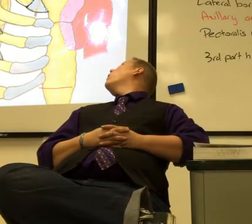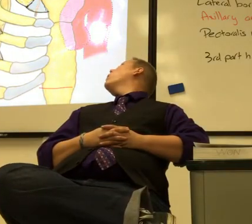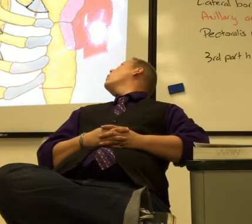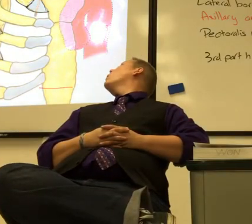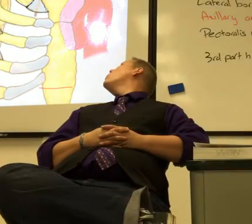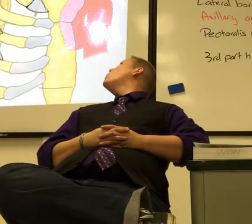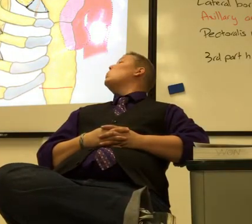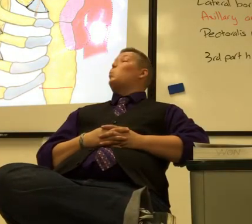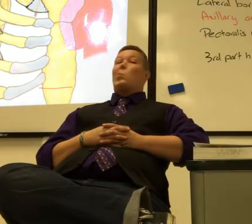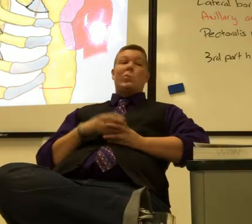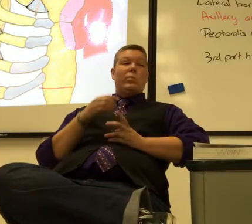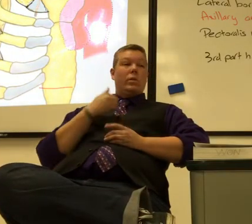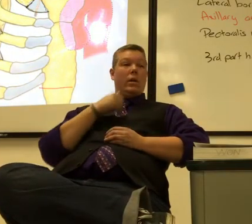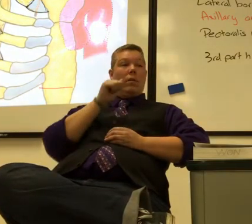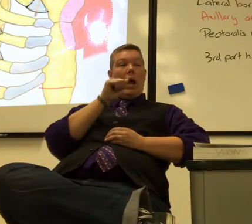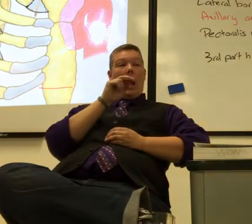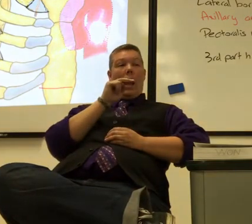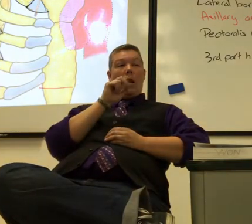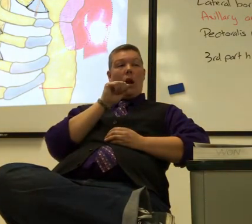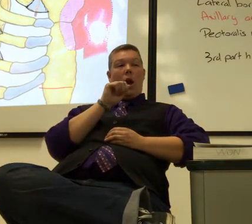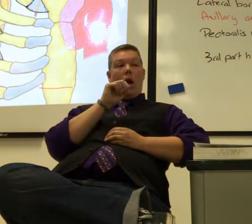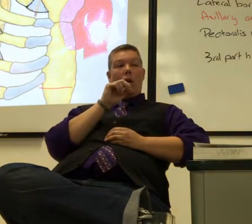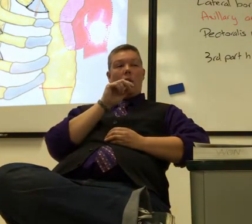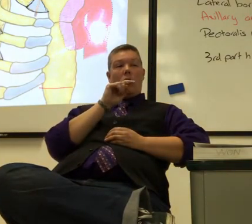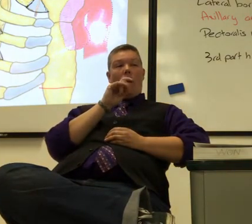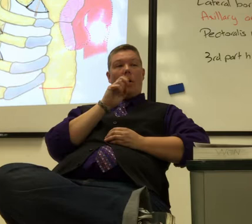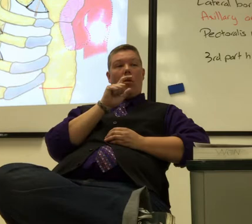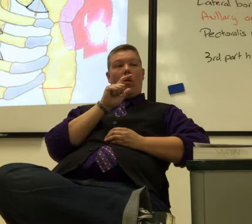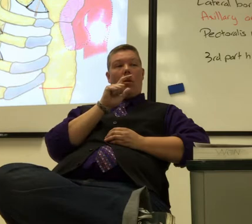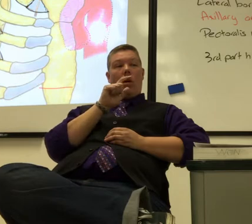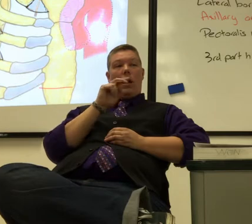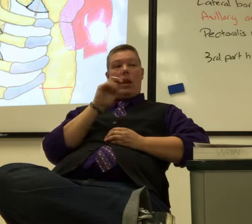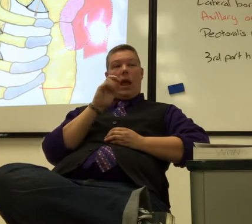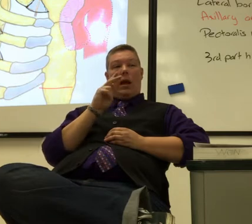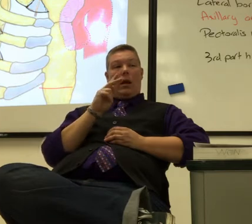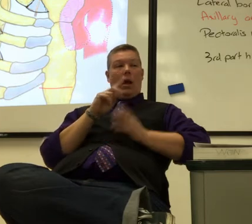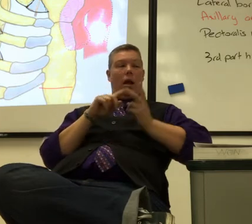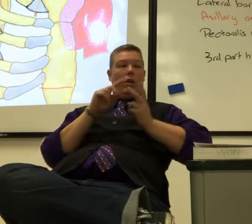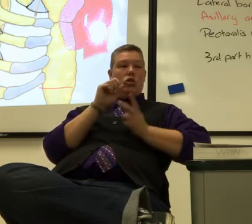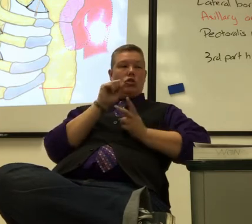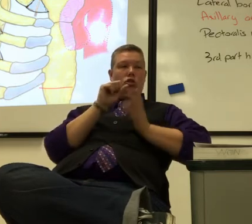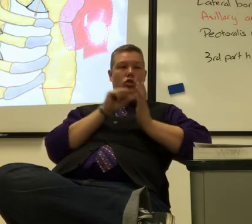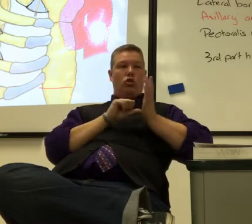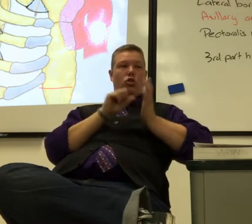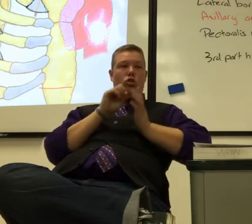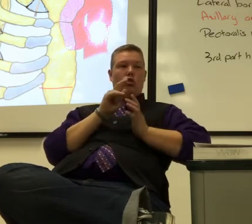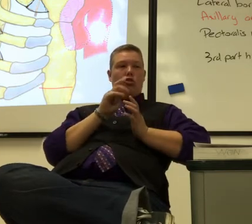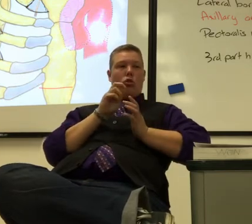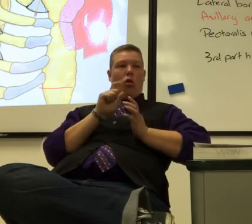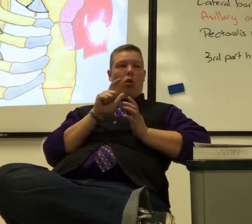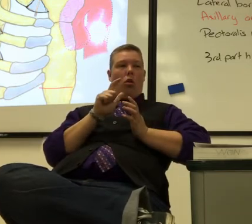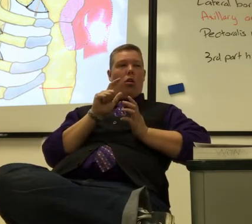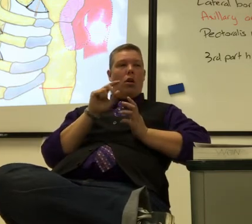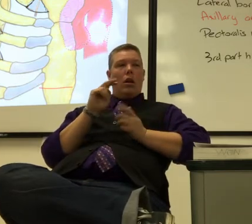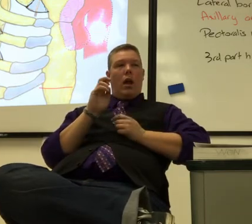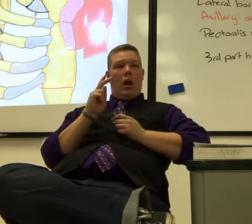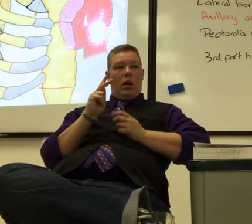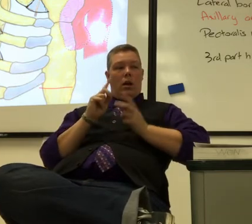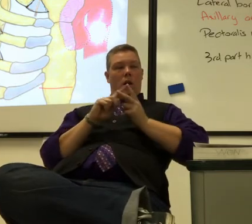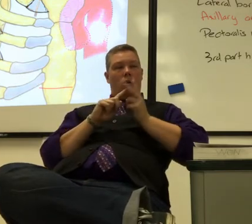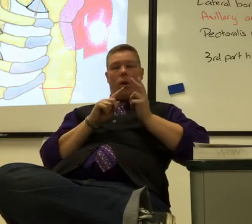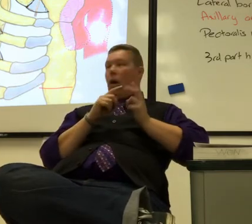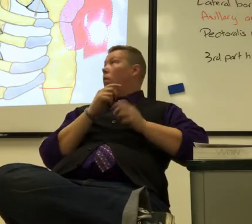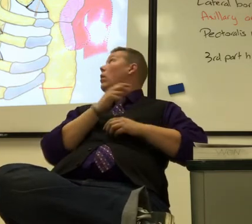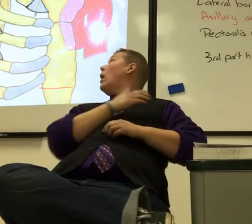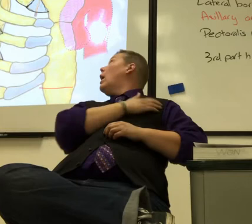There's the anatomical neck, and then there's the surgical neck. You have the head of the humerus in the glenoid cavity.